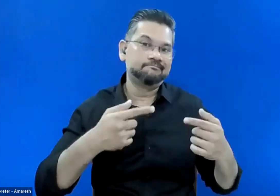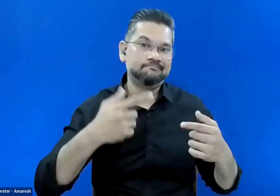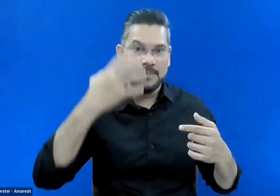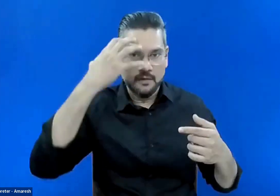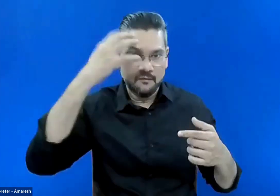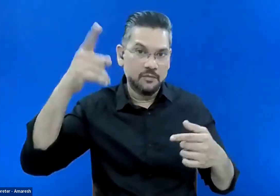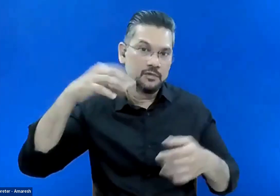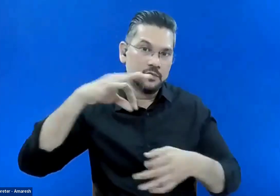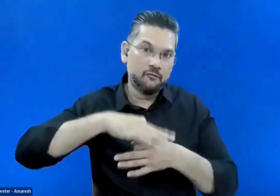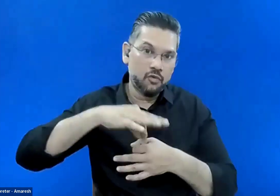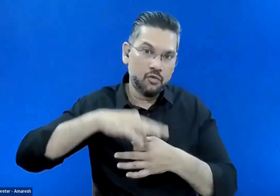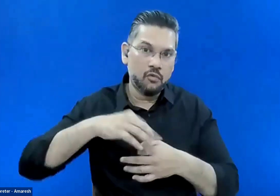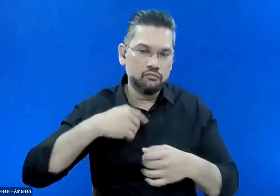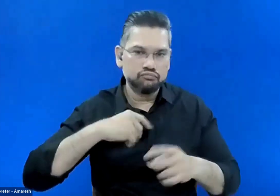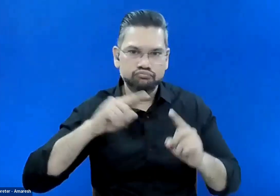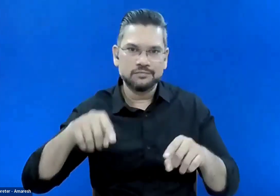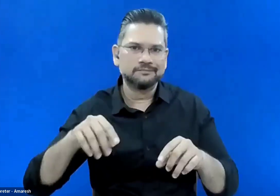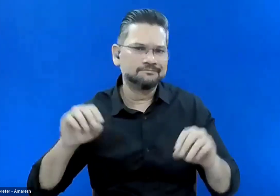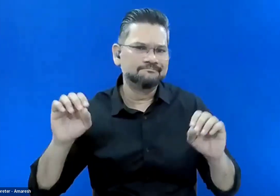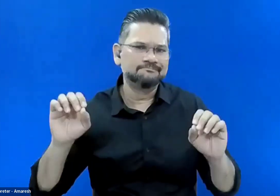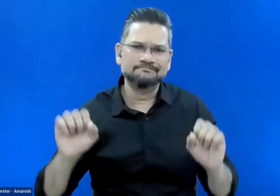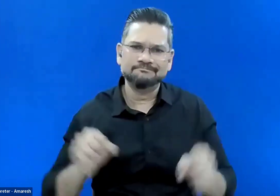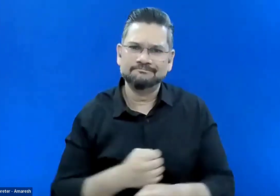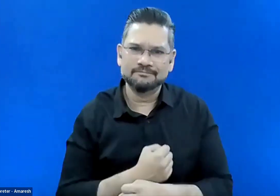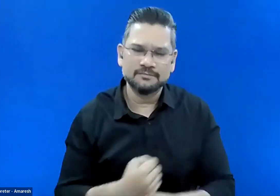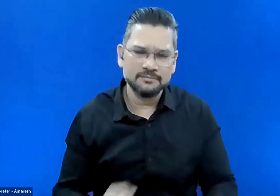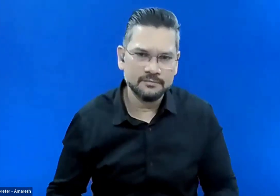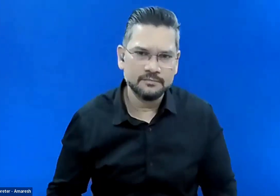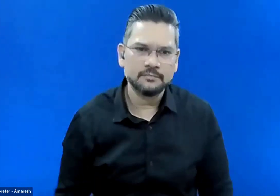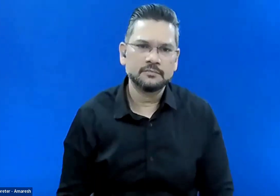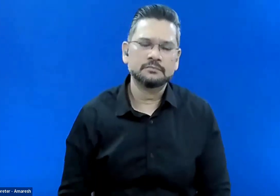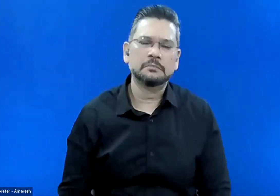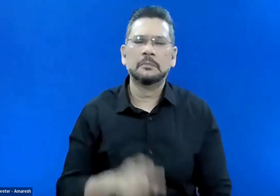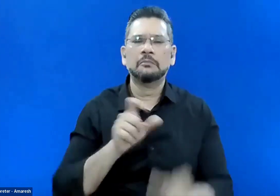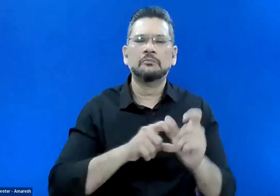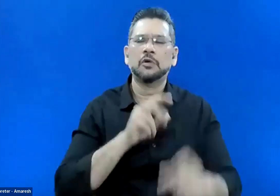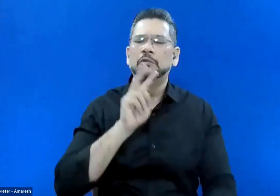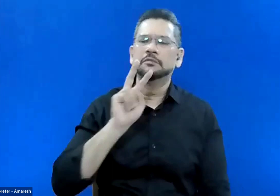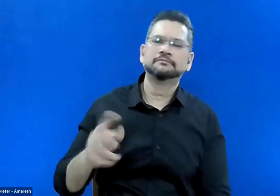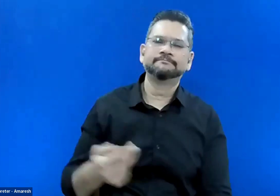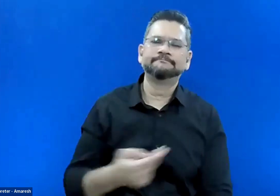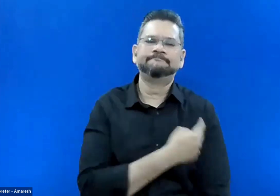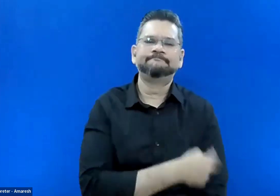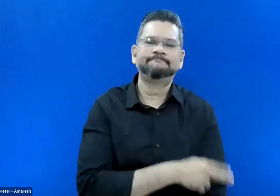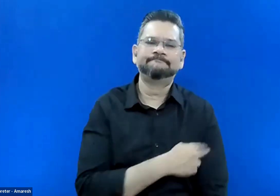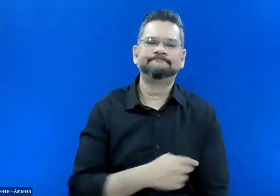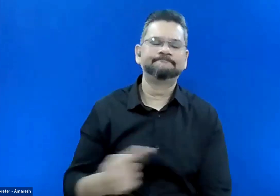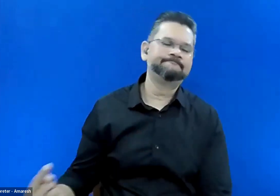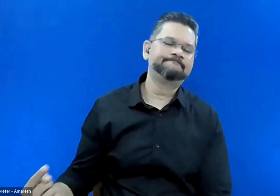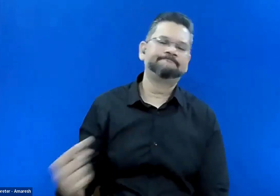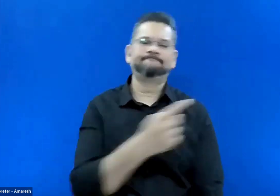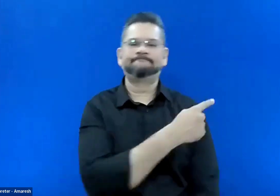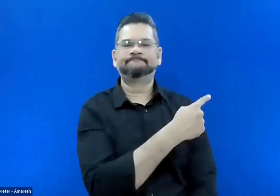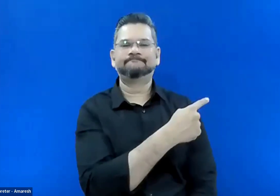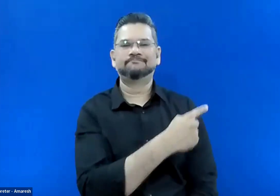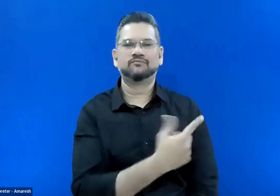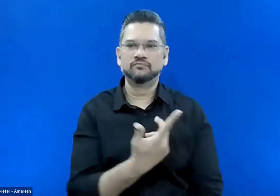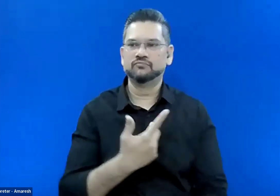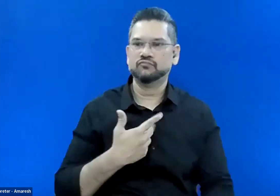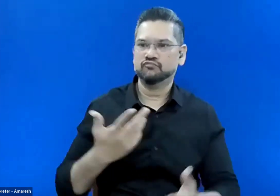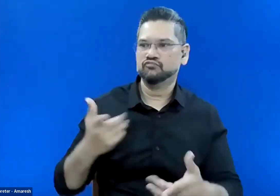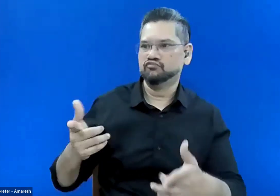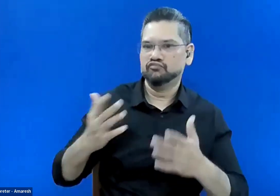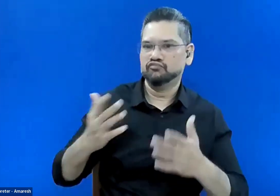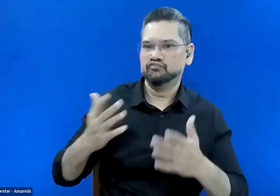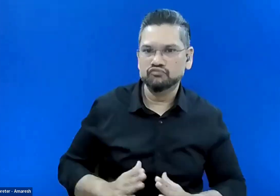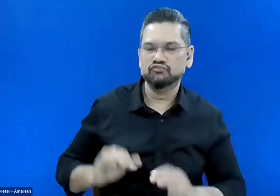People seek us from the part of medicine only, but not as humanity and social behavior. Rights